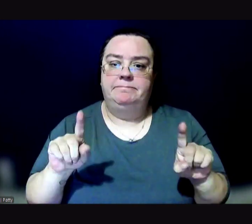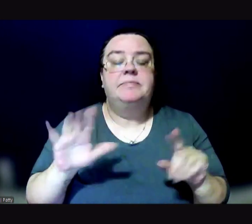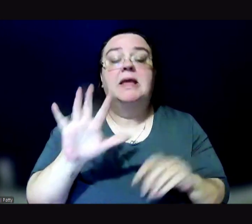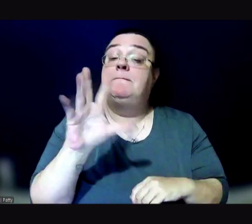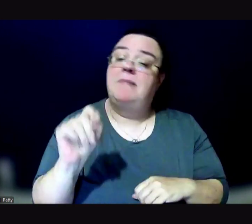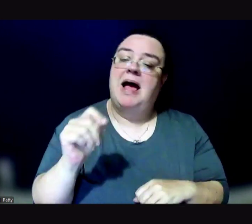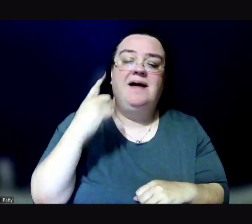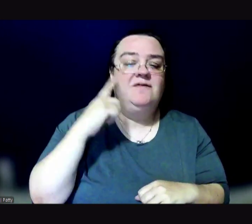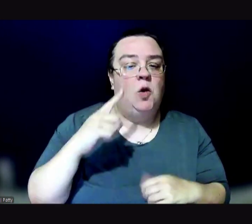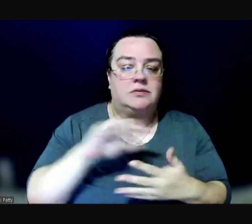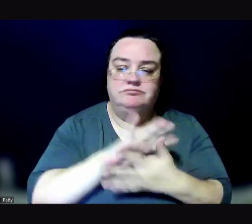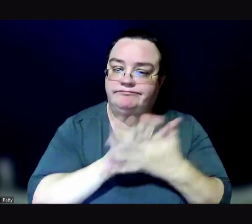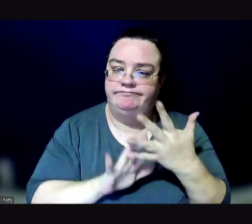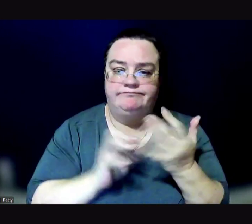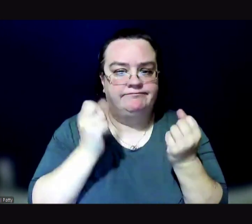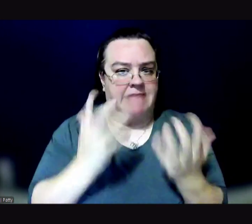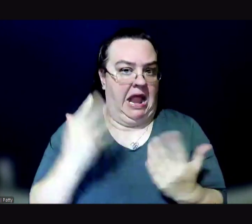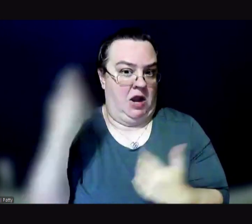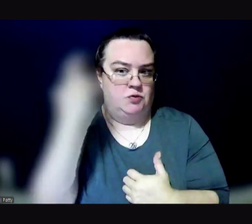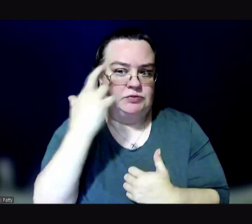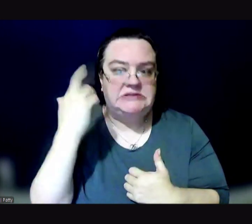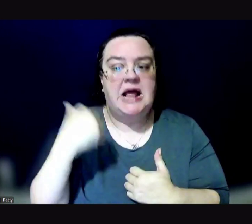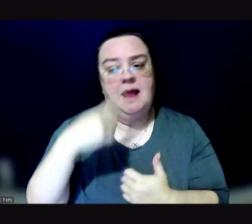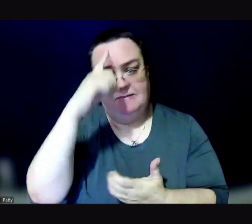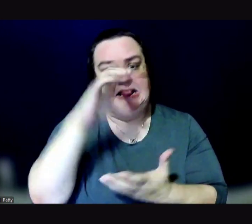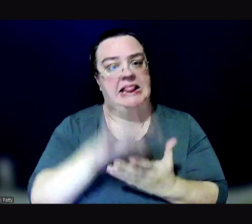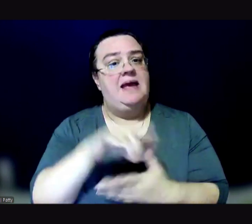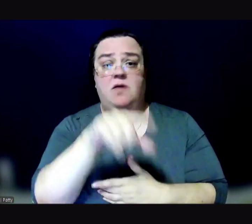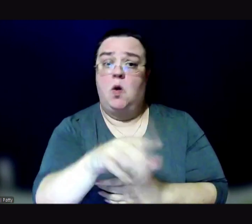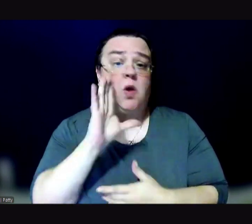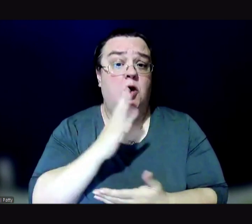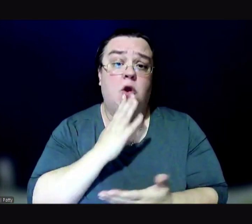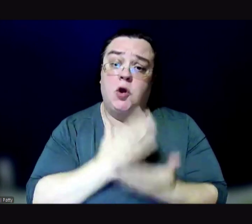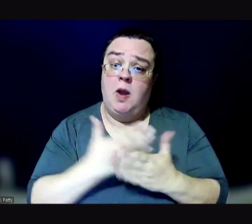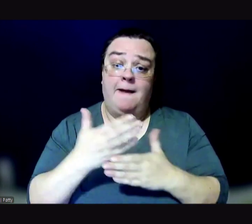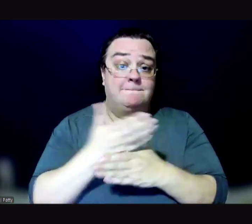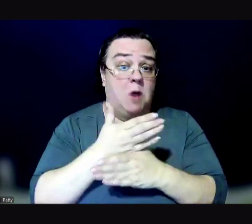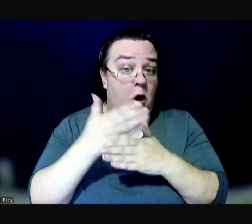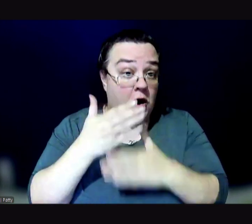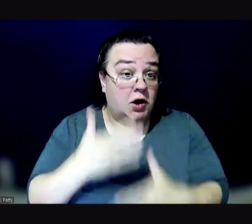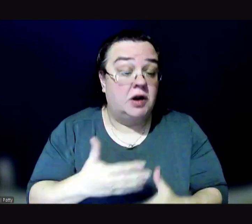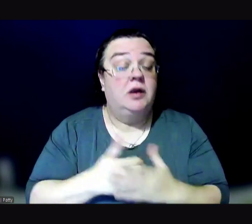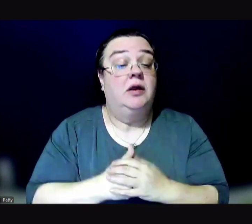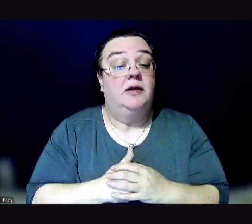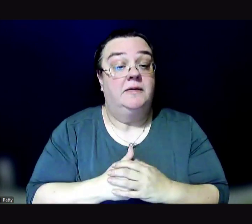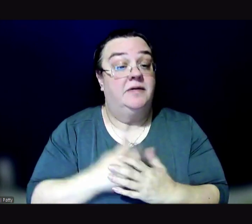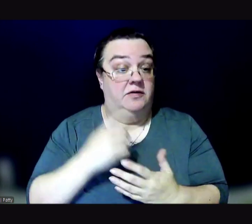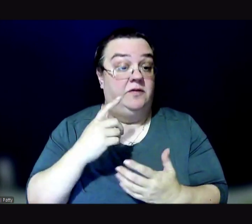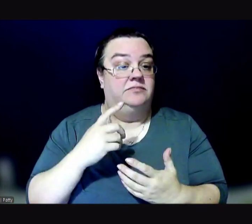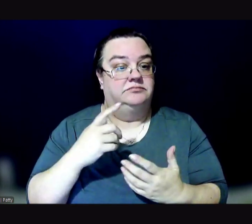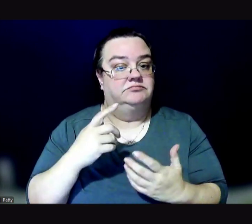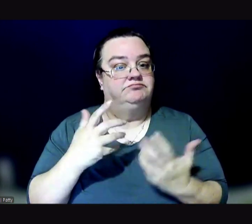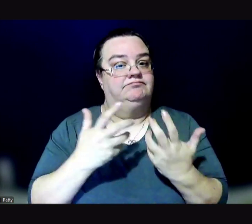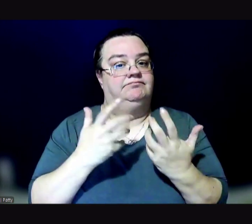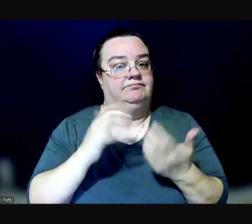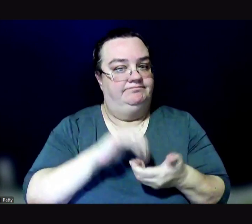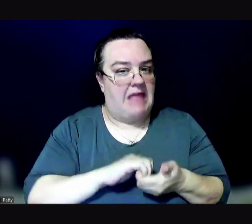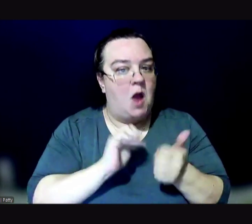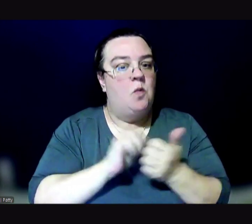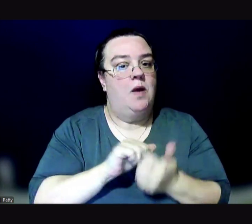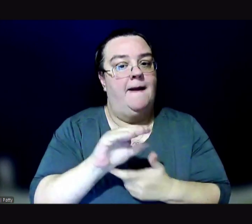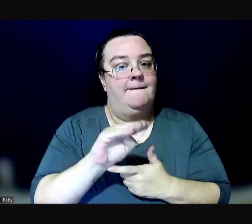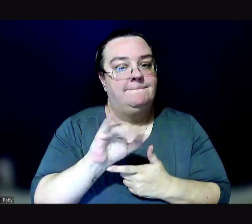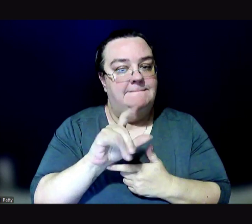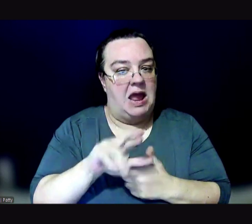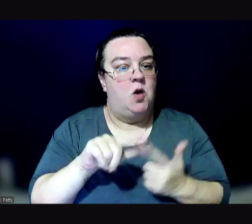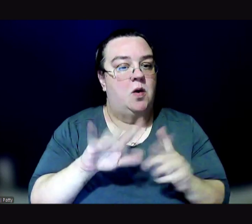variety of reasons, I think that she would be a good partner to the mayor to be able to provide that